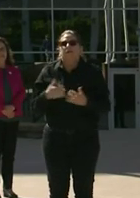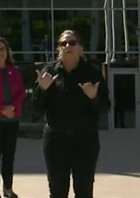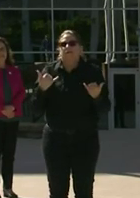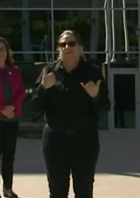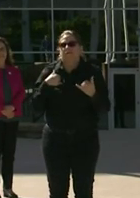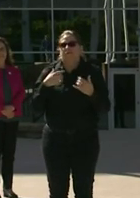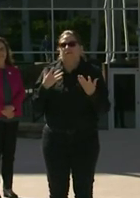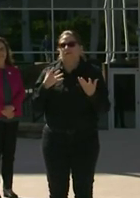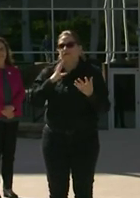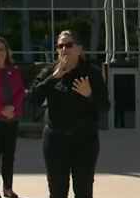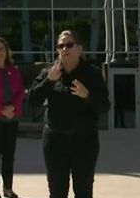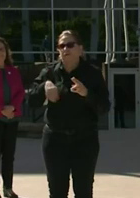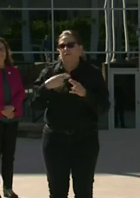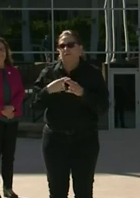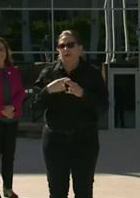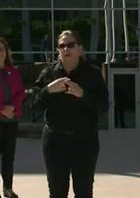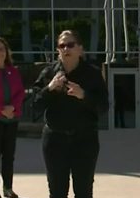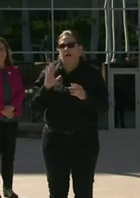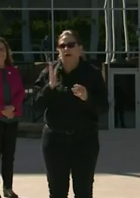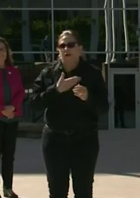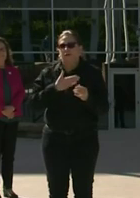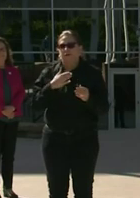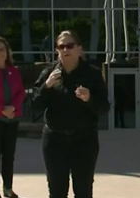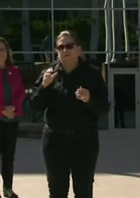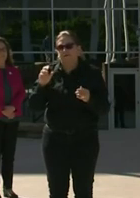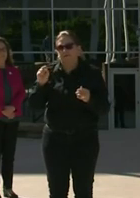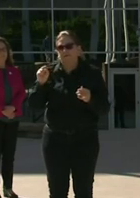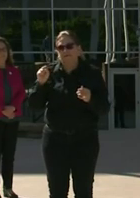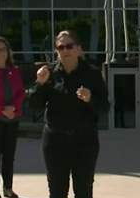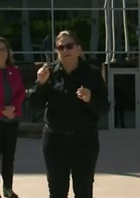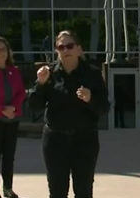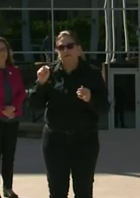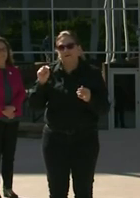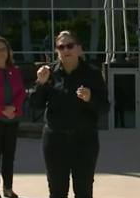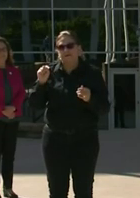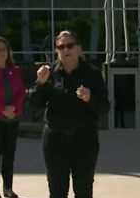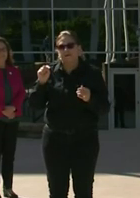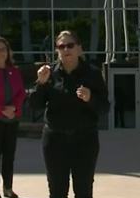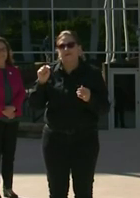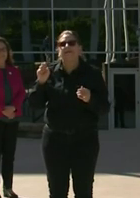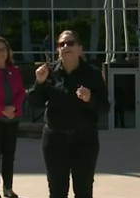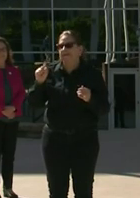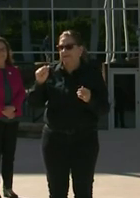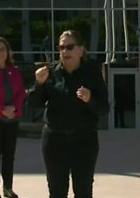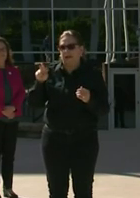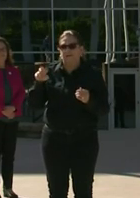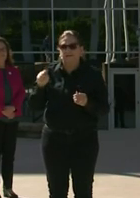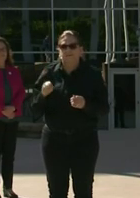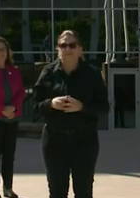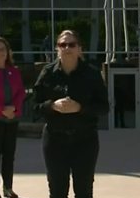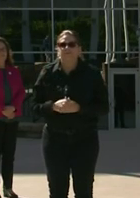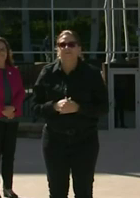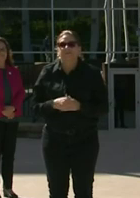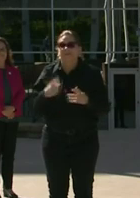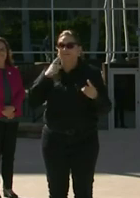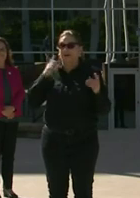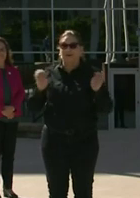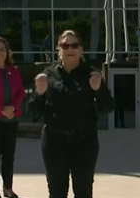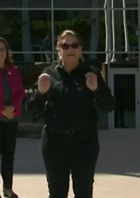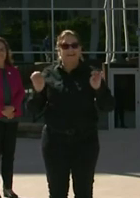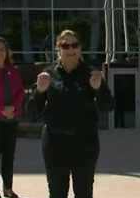mayor's direction, the District of Columbia has taken all immediate actions to slow the spread of COVID-19 in our